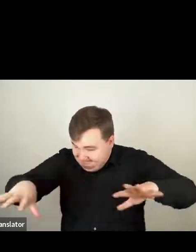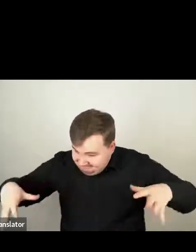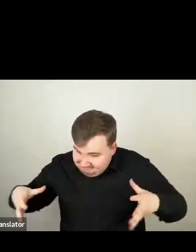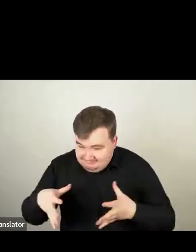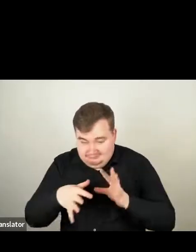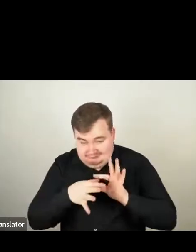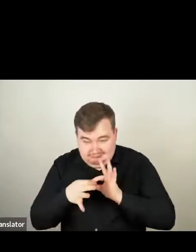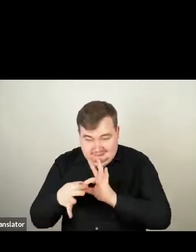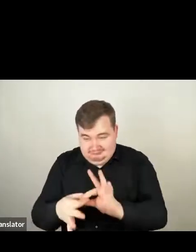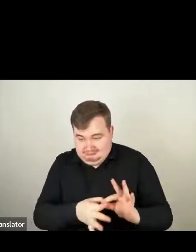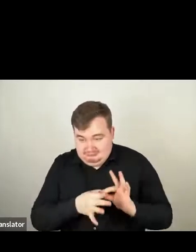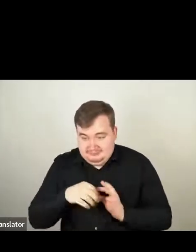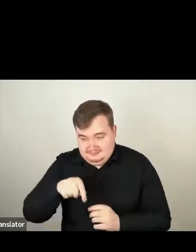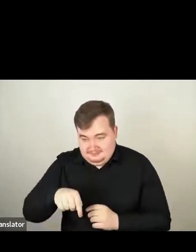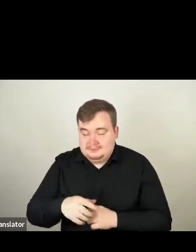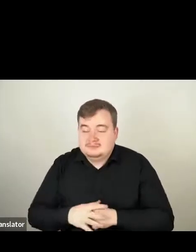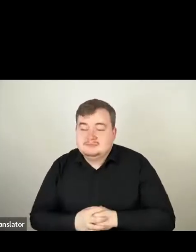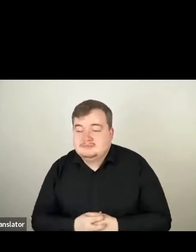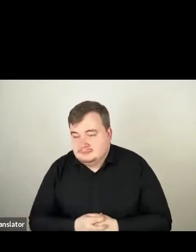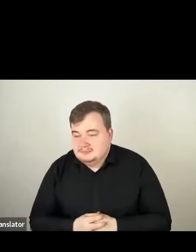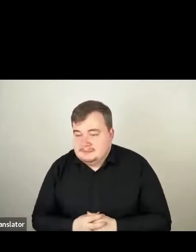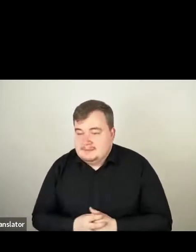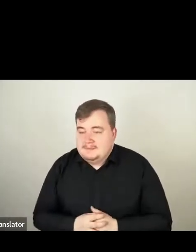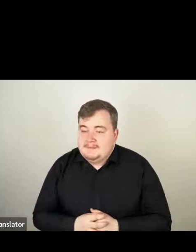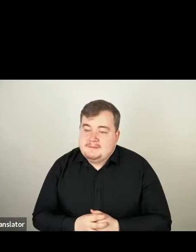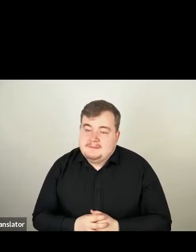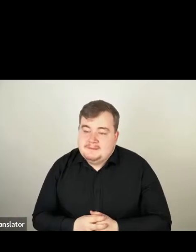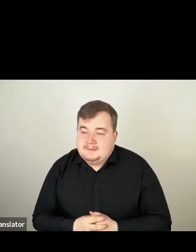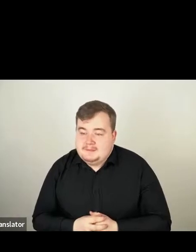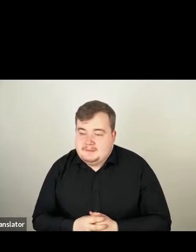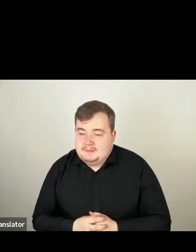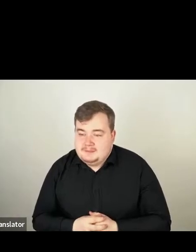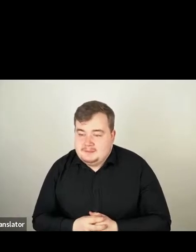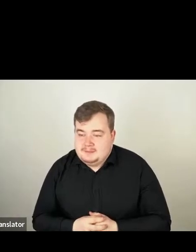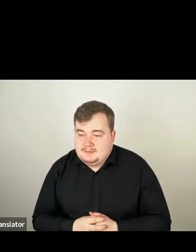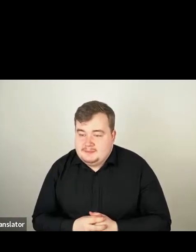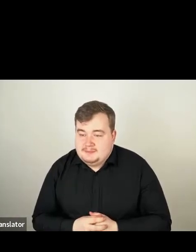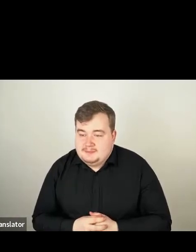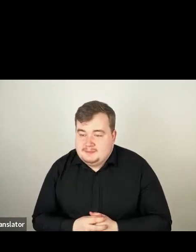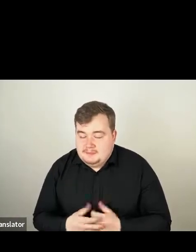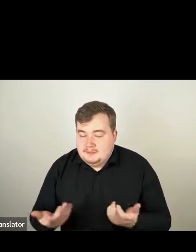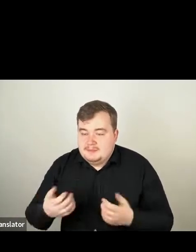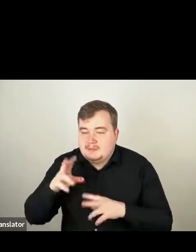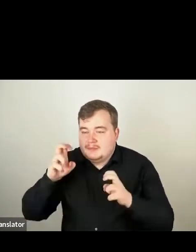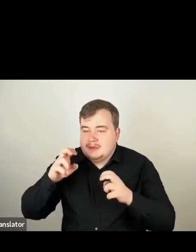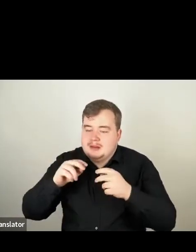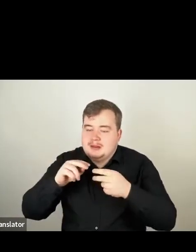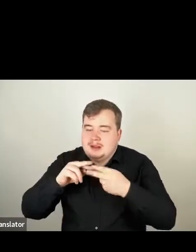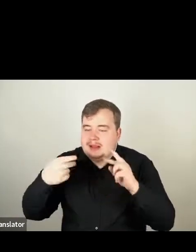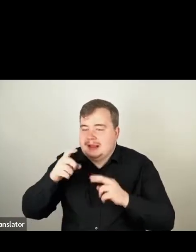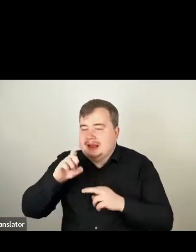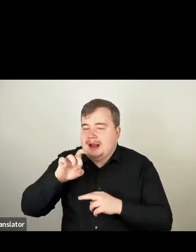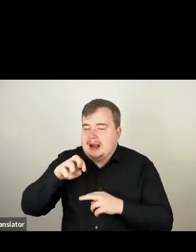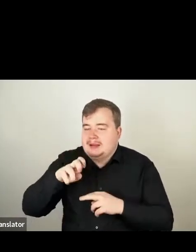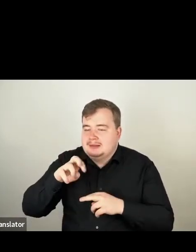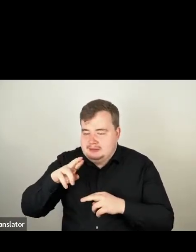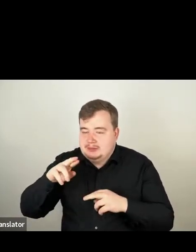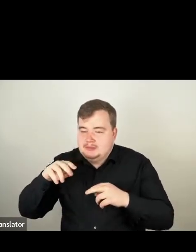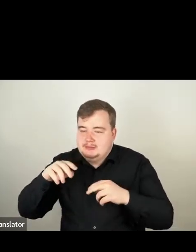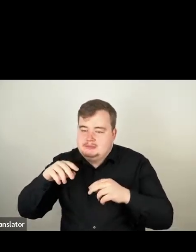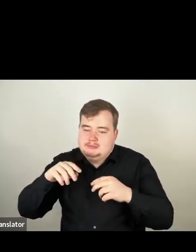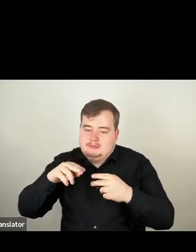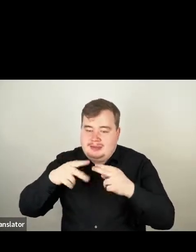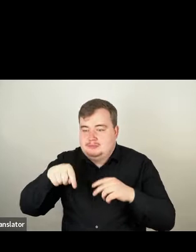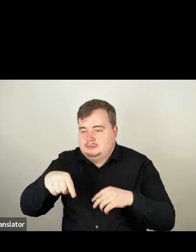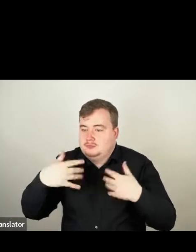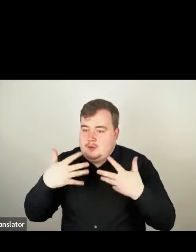thing, also to promote gender. But I would like to say also the need of role